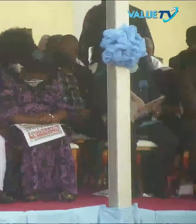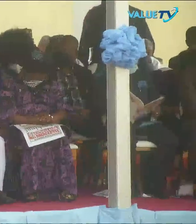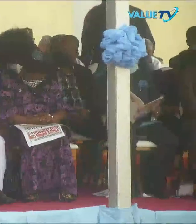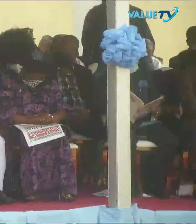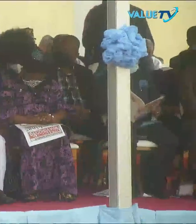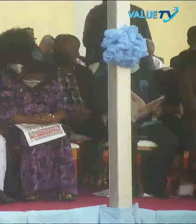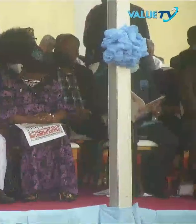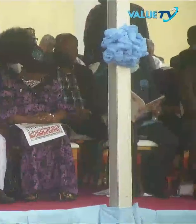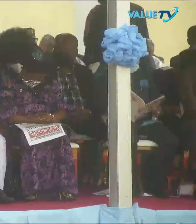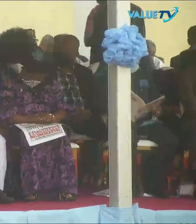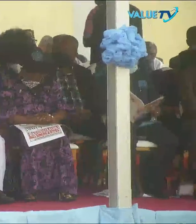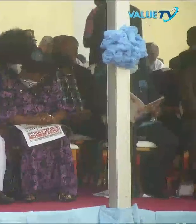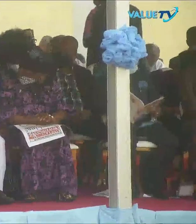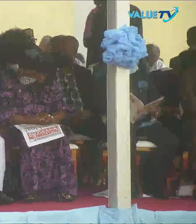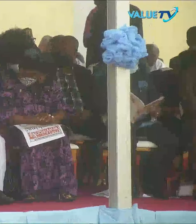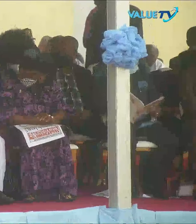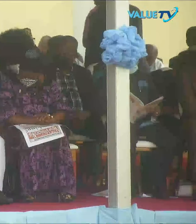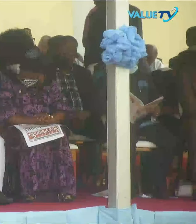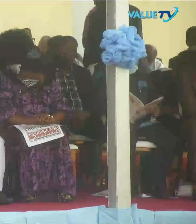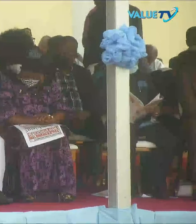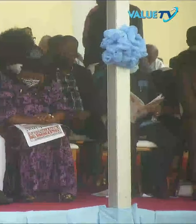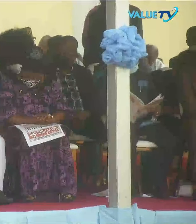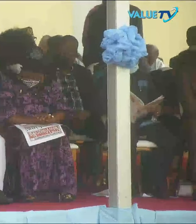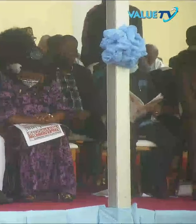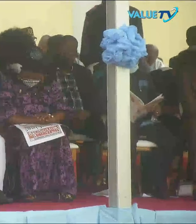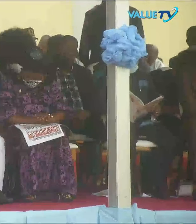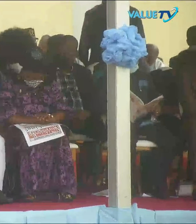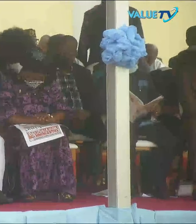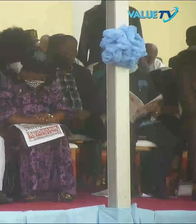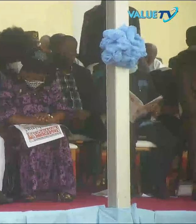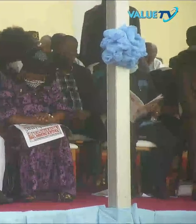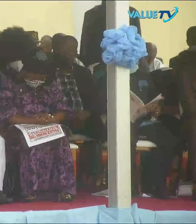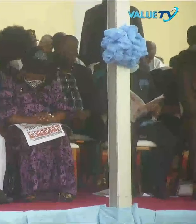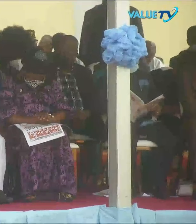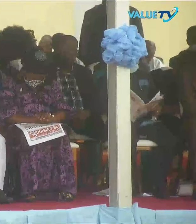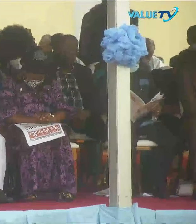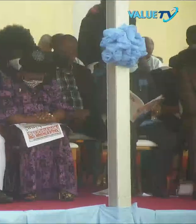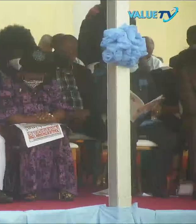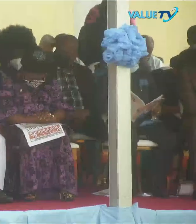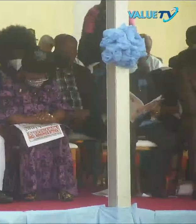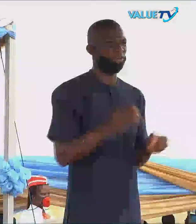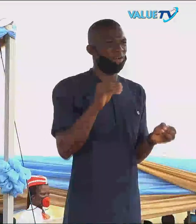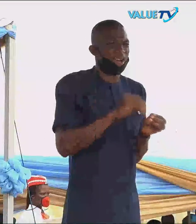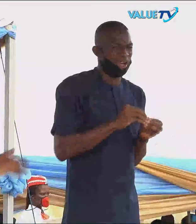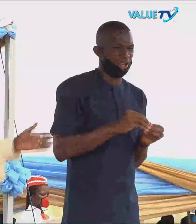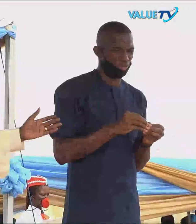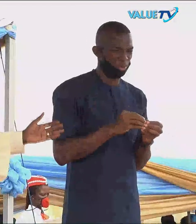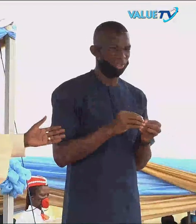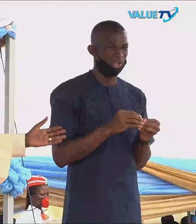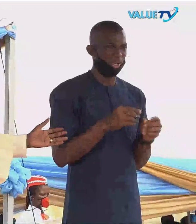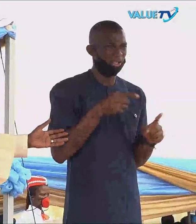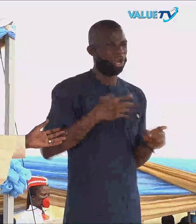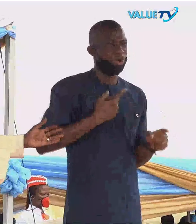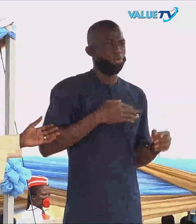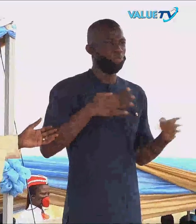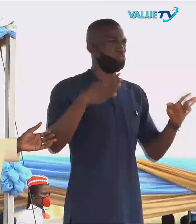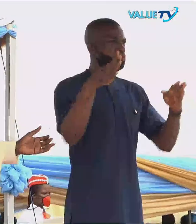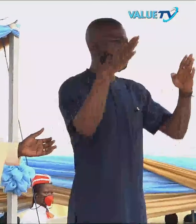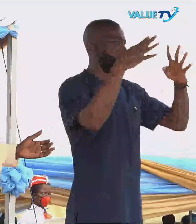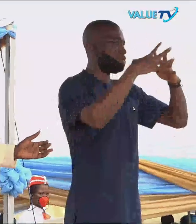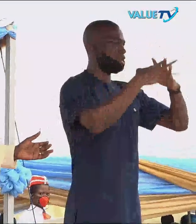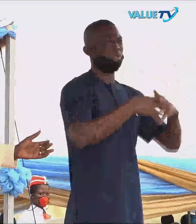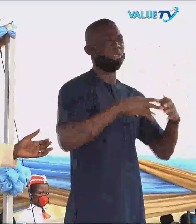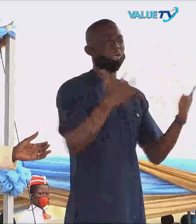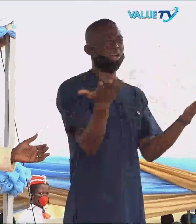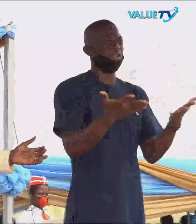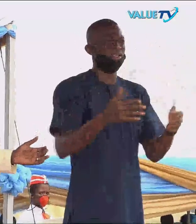fulfilled, are over, we can never add with an inch. Father, we've gathered here this morning